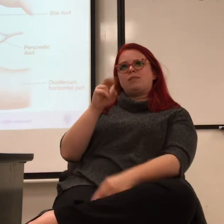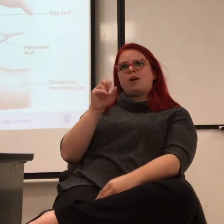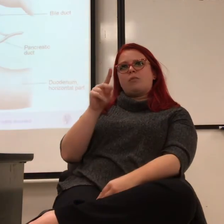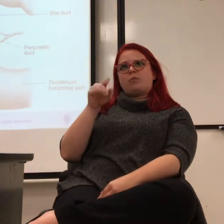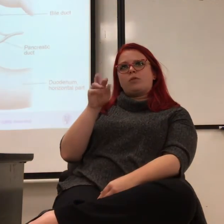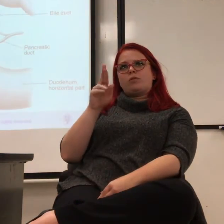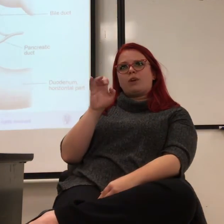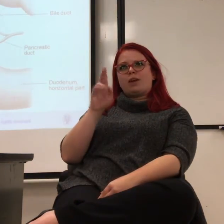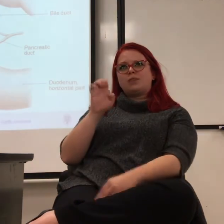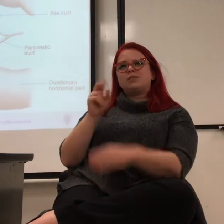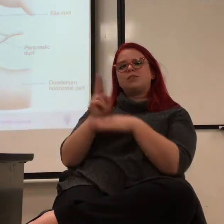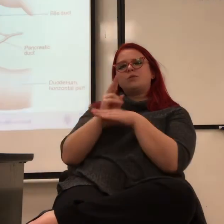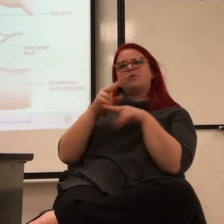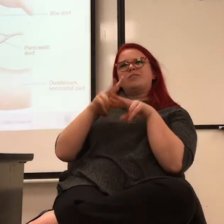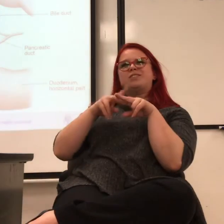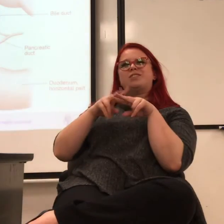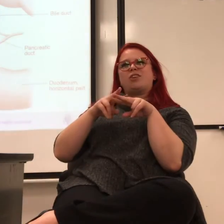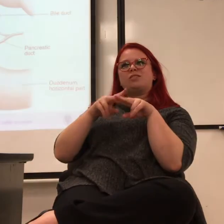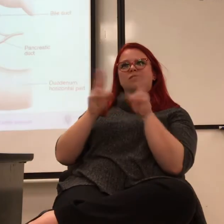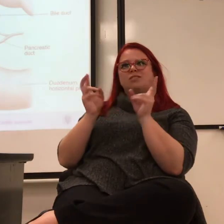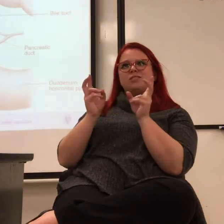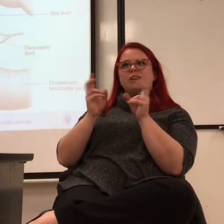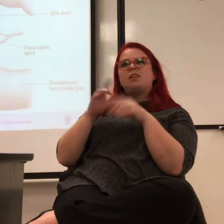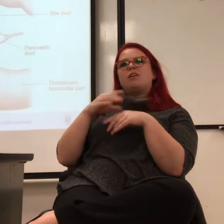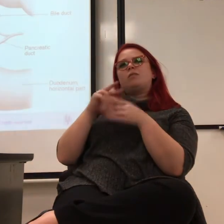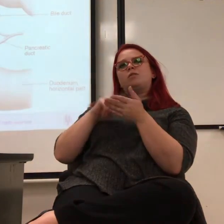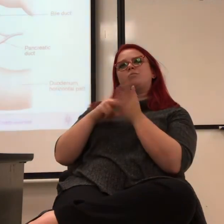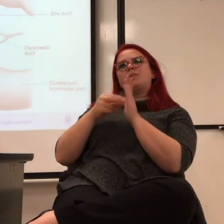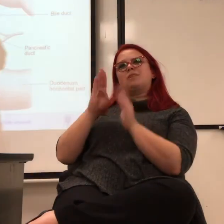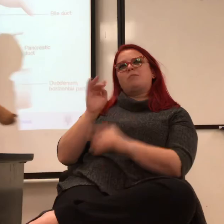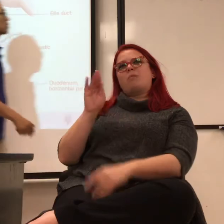salts, concentrating the bile.